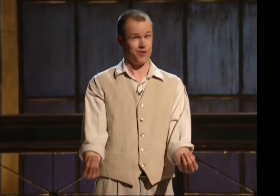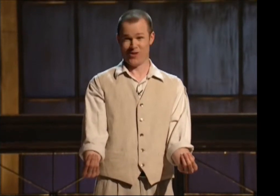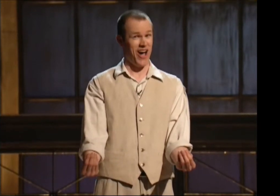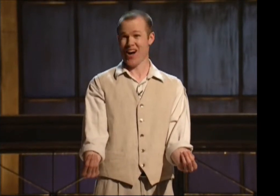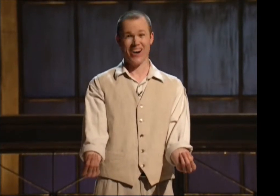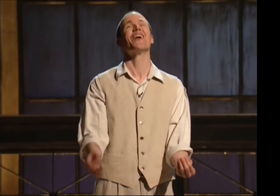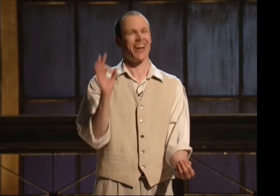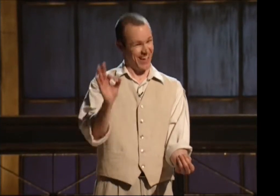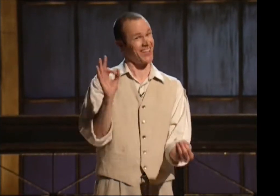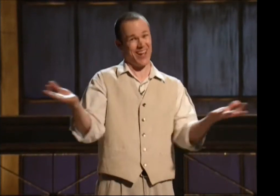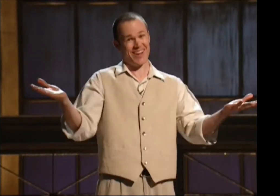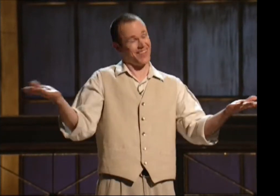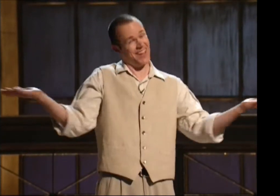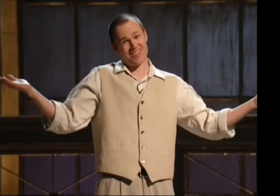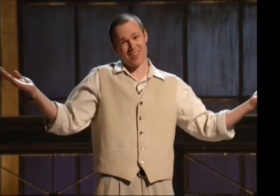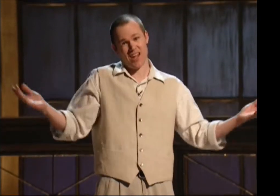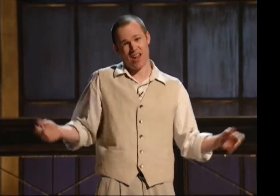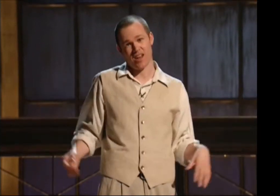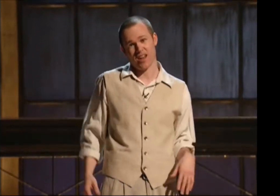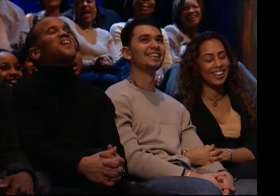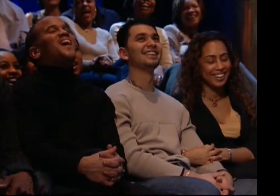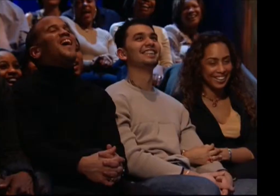No? Well, that's good. That's